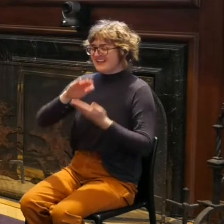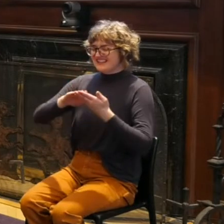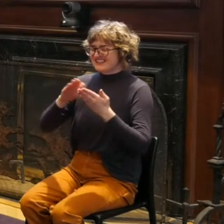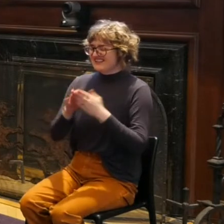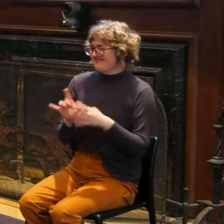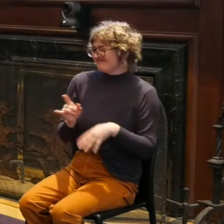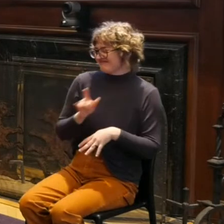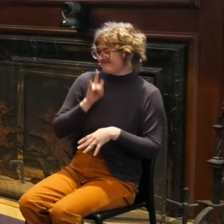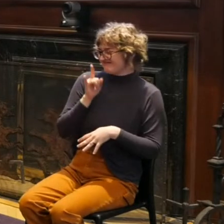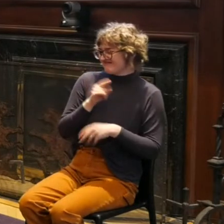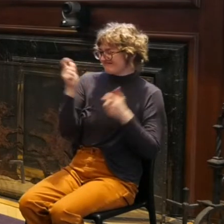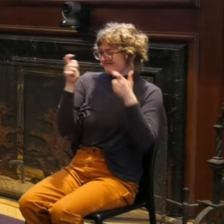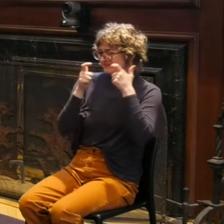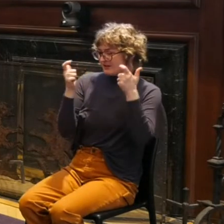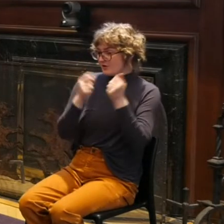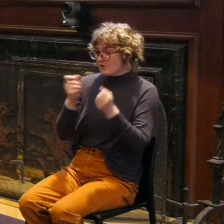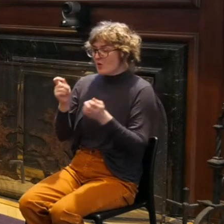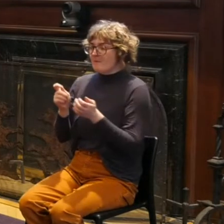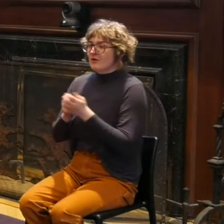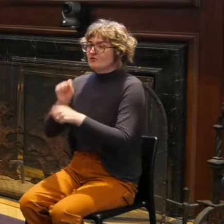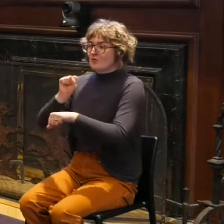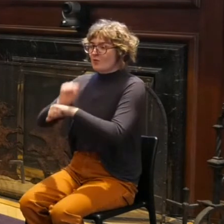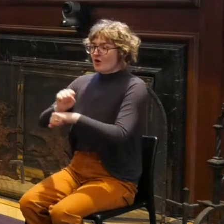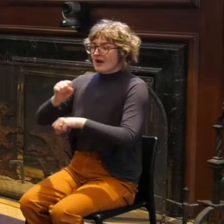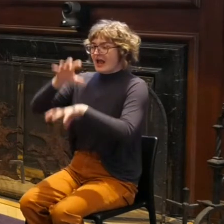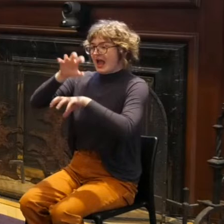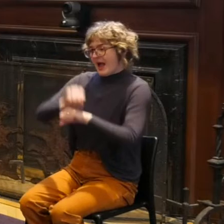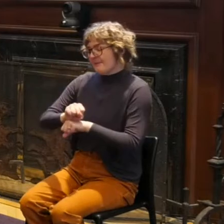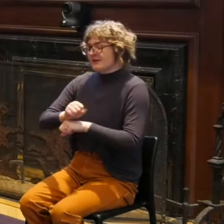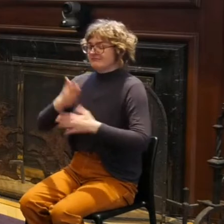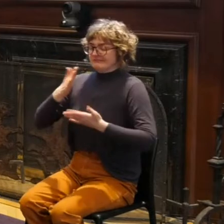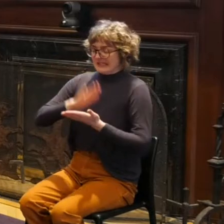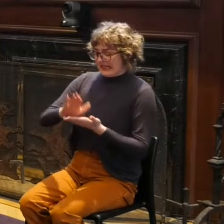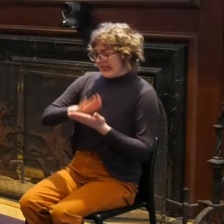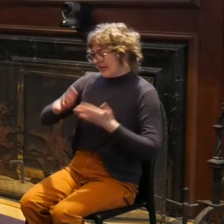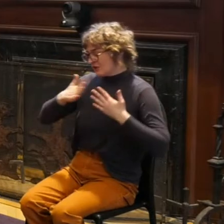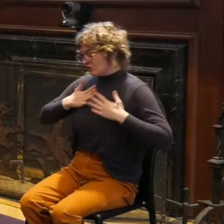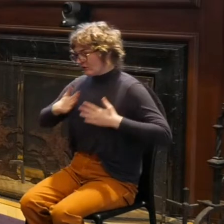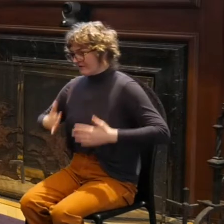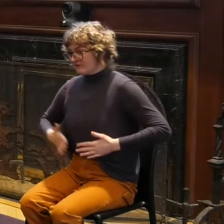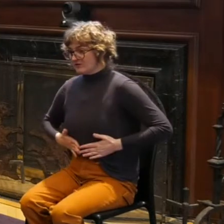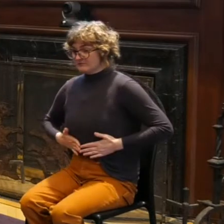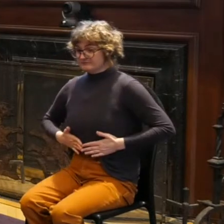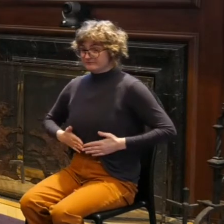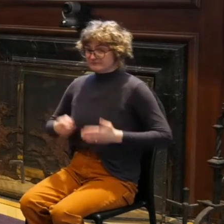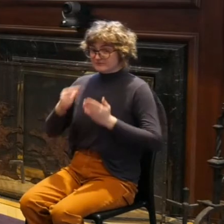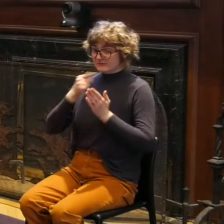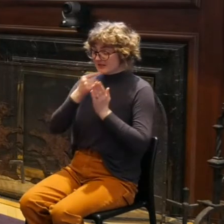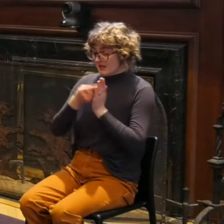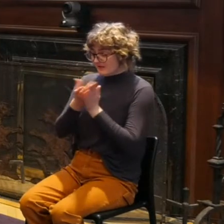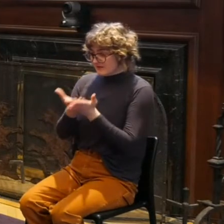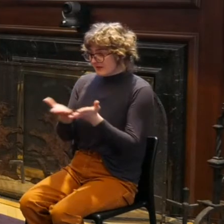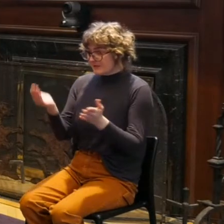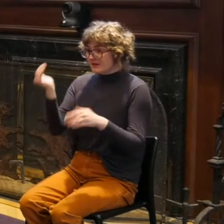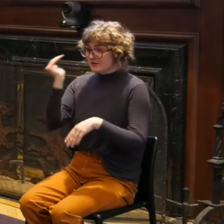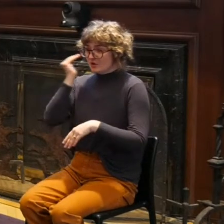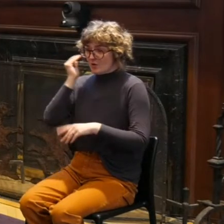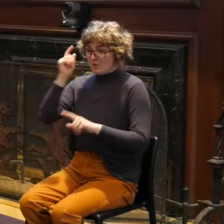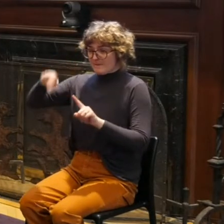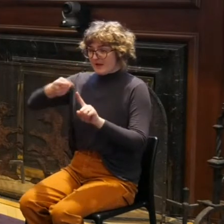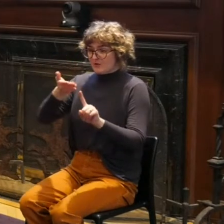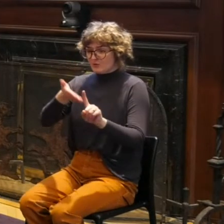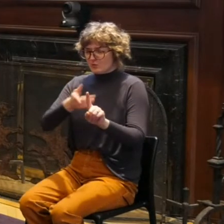your punctual work habits, your clean uniforms, these tell us some of what we need to know about